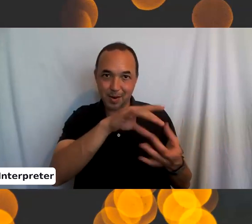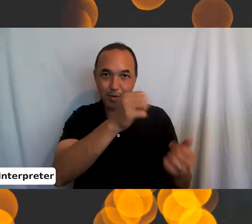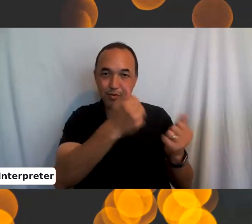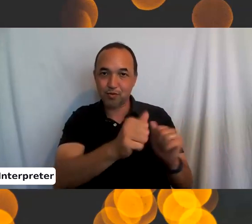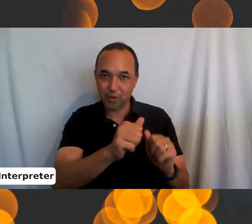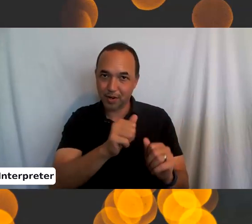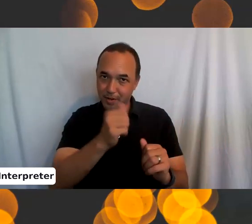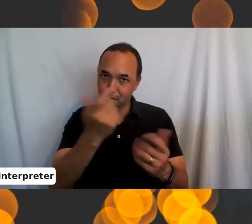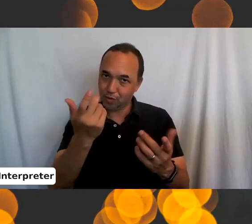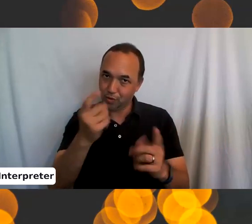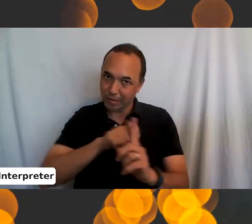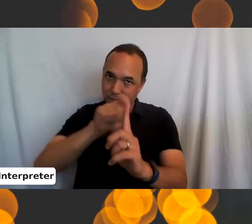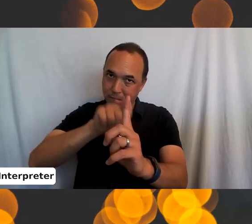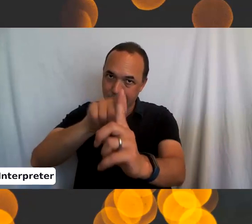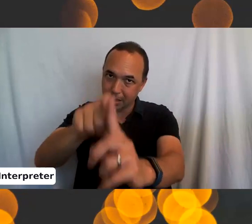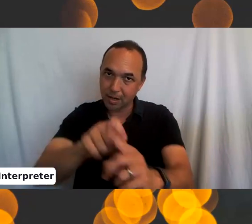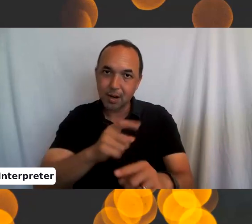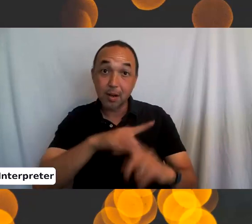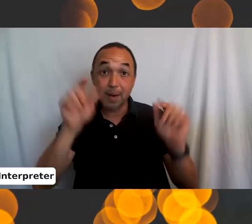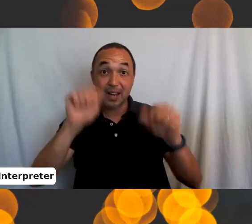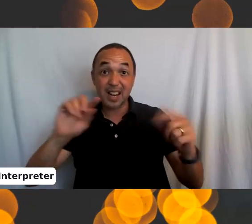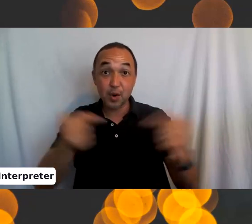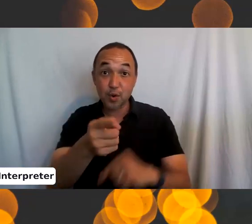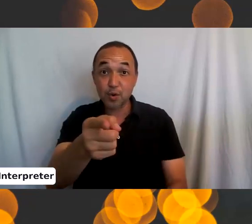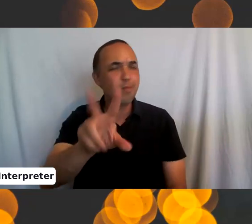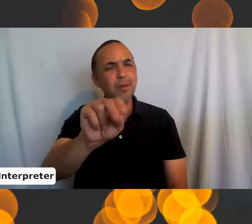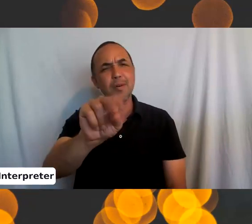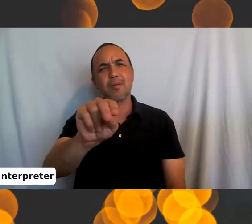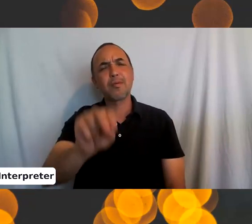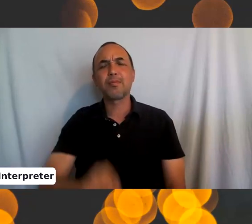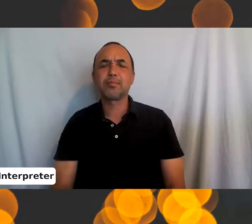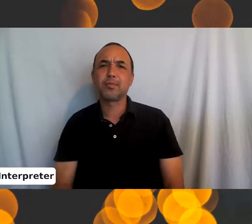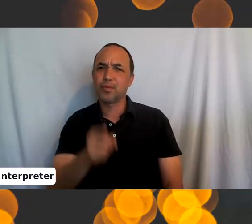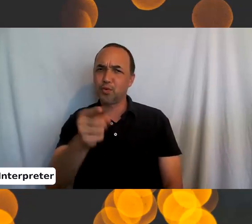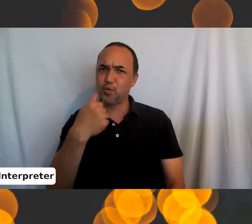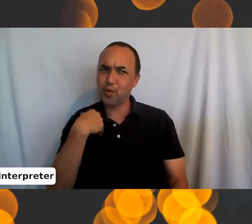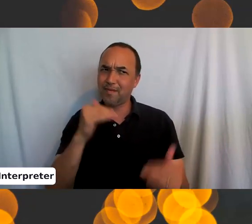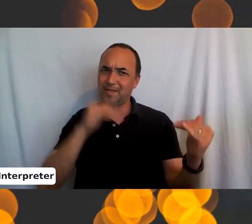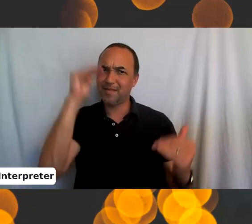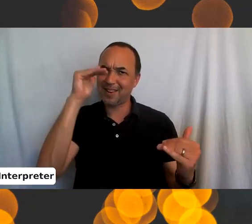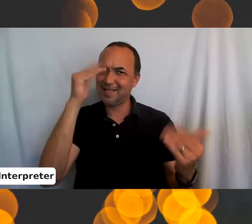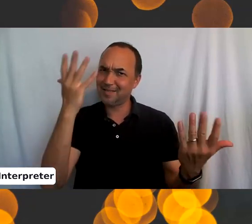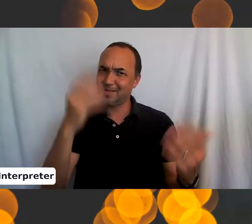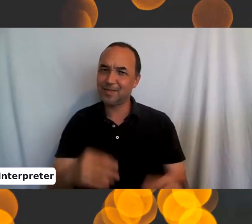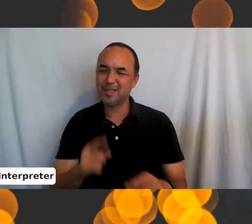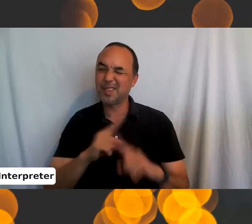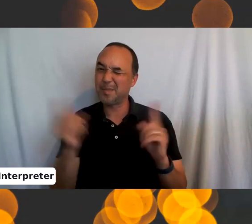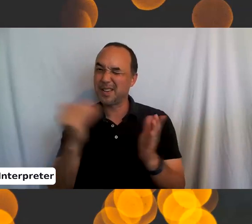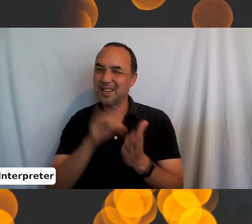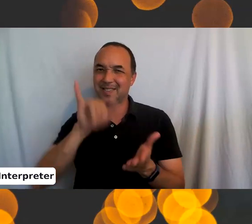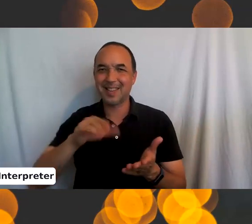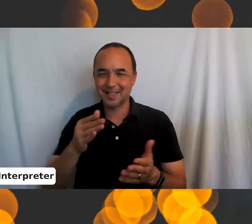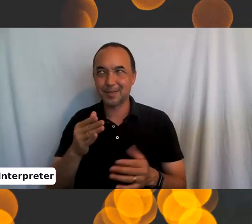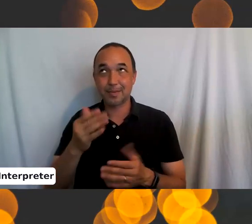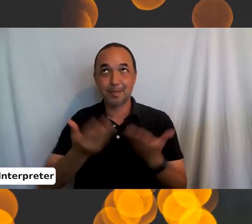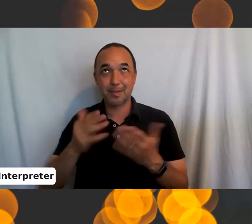you. You have the advantage in that case. But that's probably a whole other class, of course.